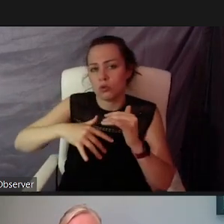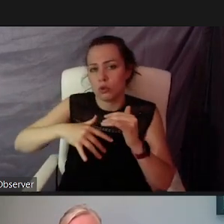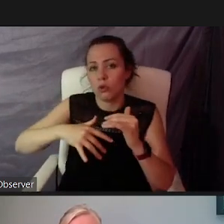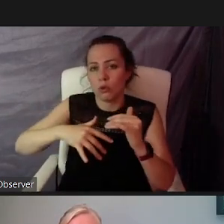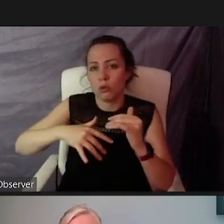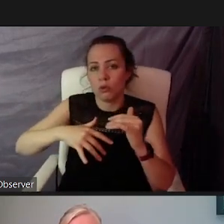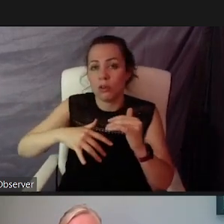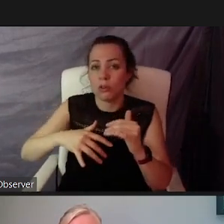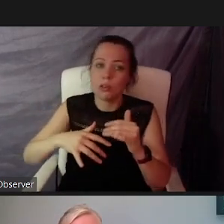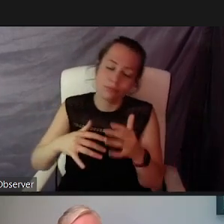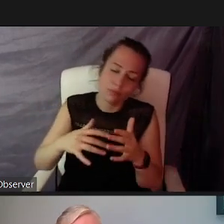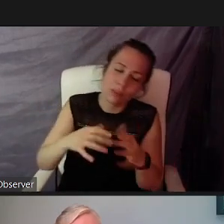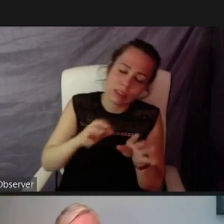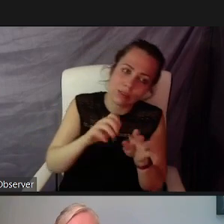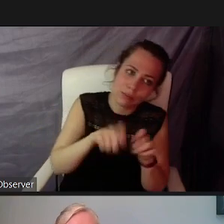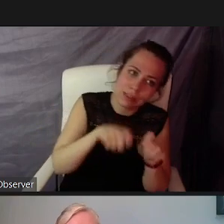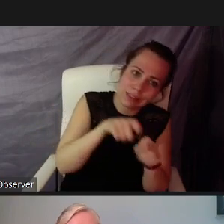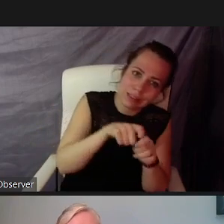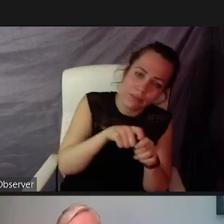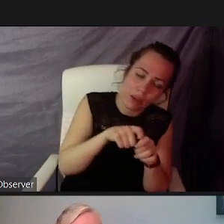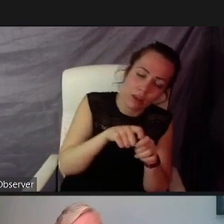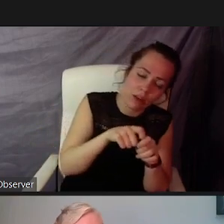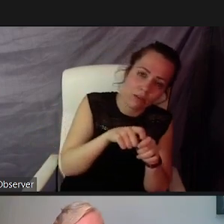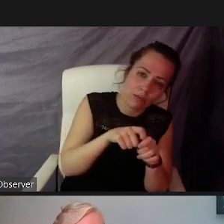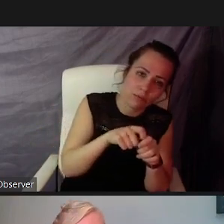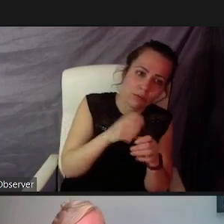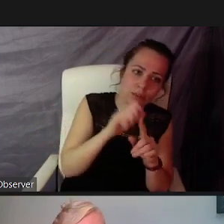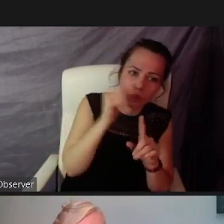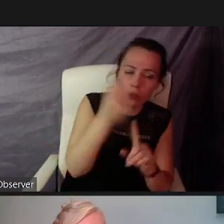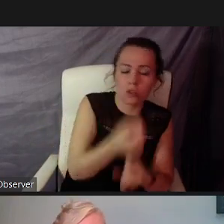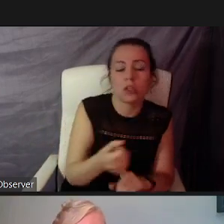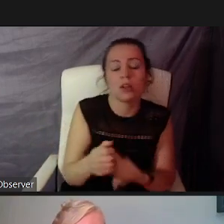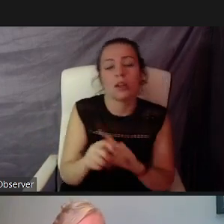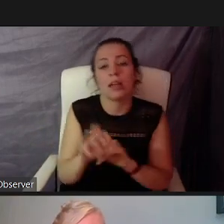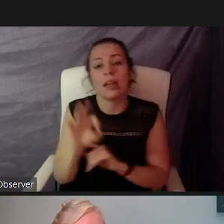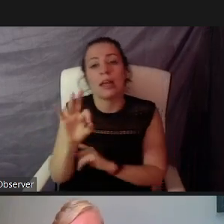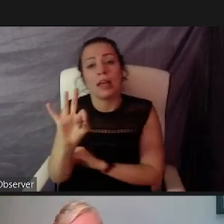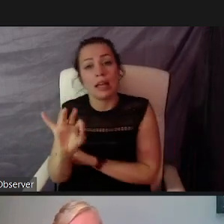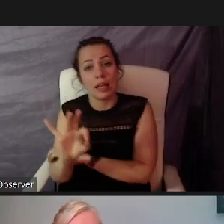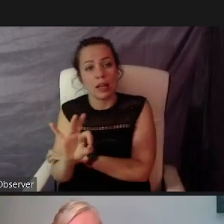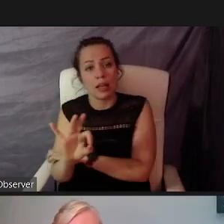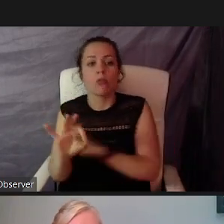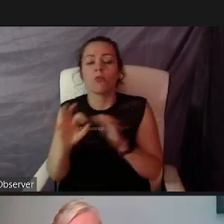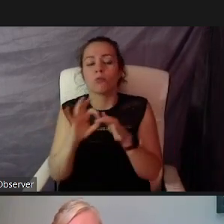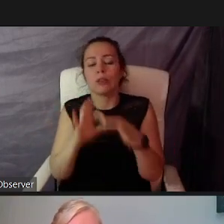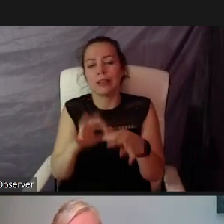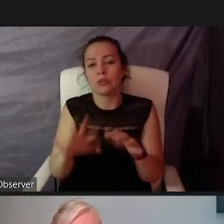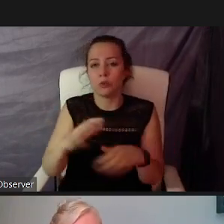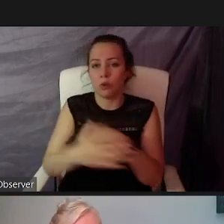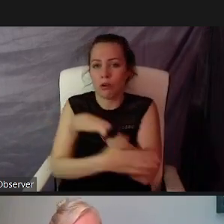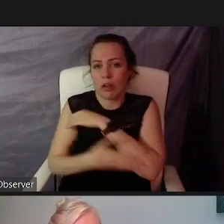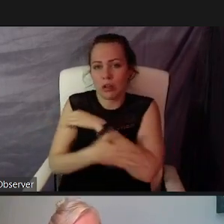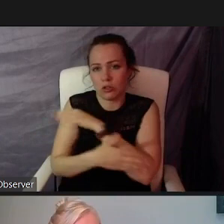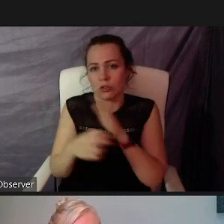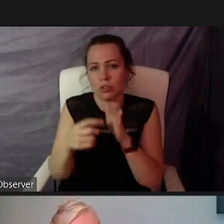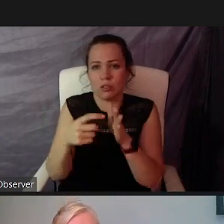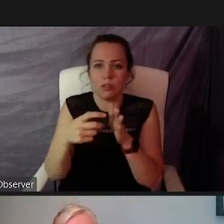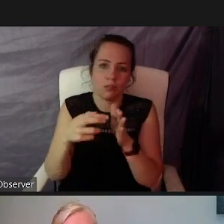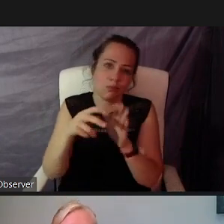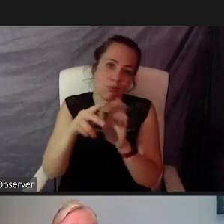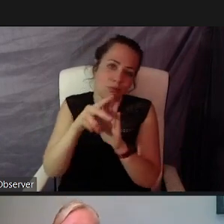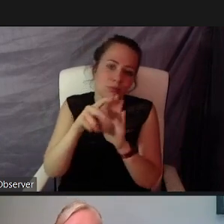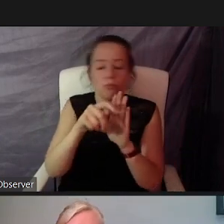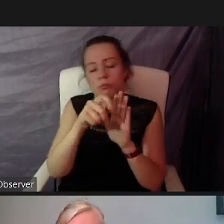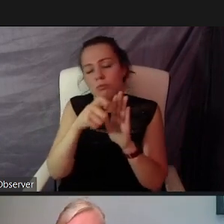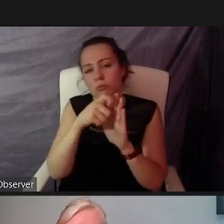reason, if in person, according to the health guidance of your country. Otherwise, if you have